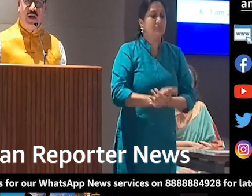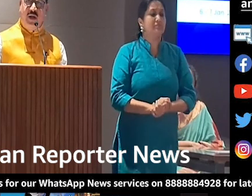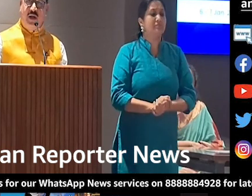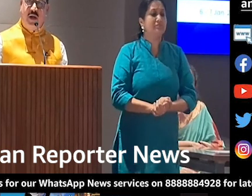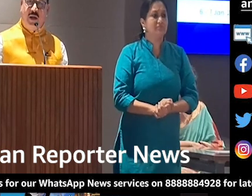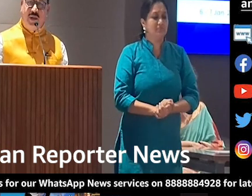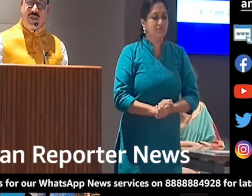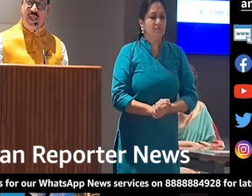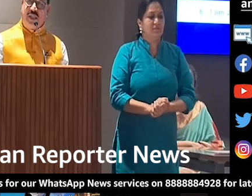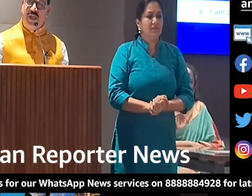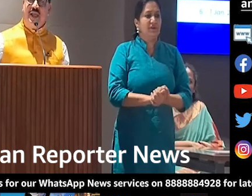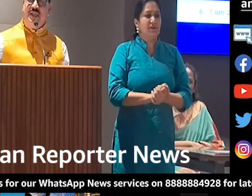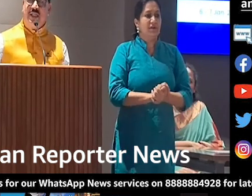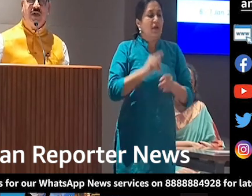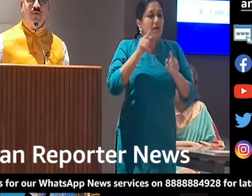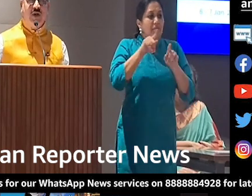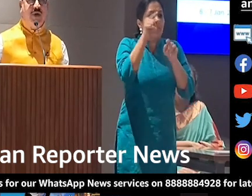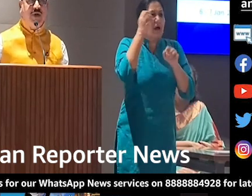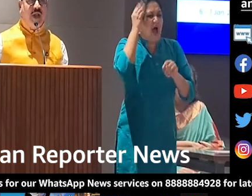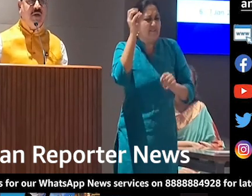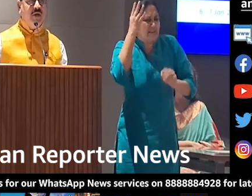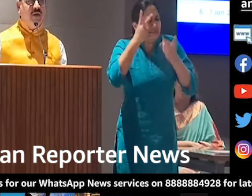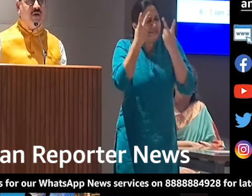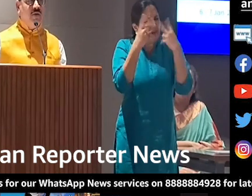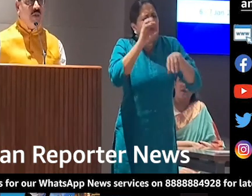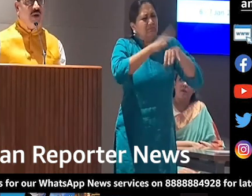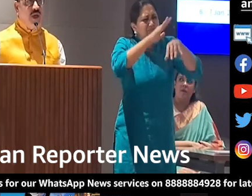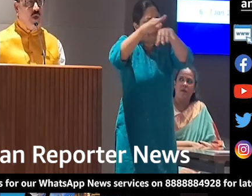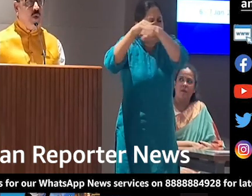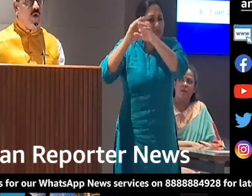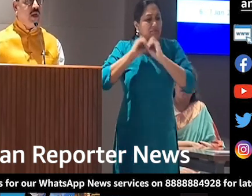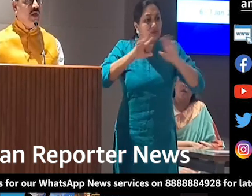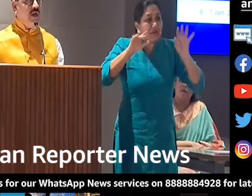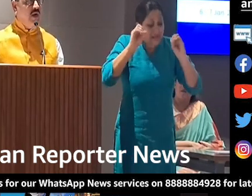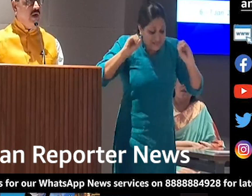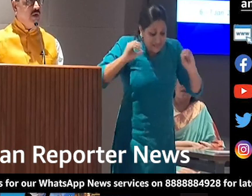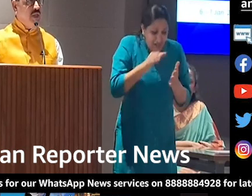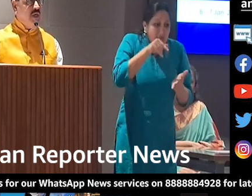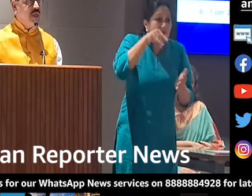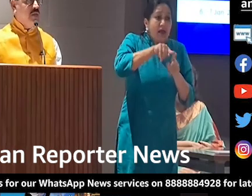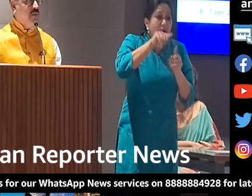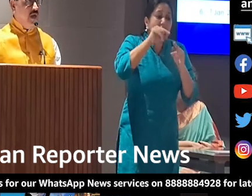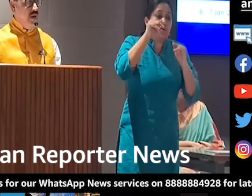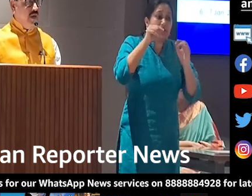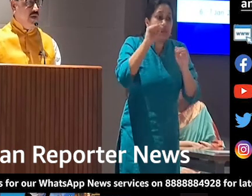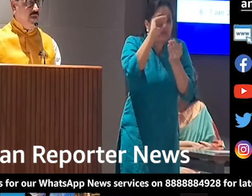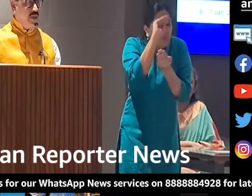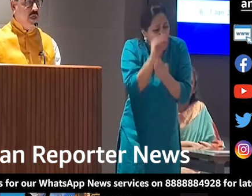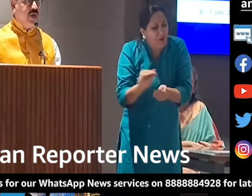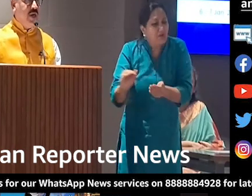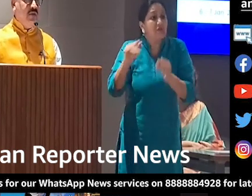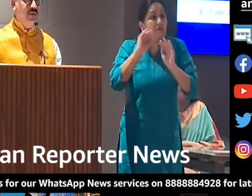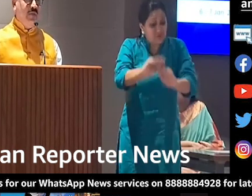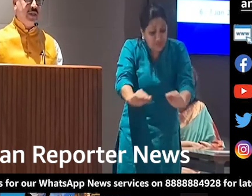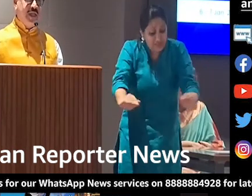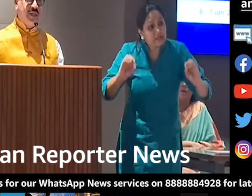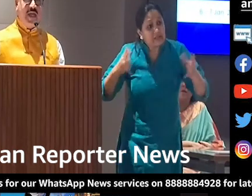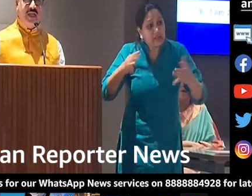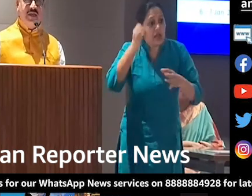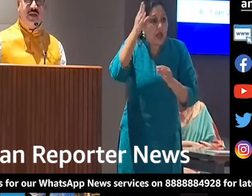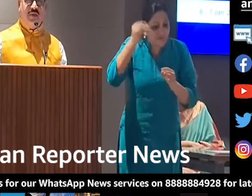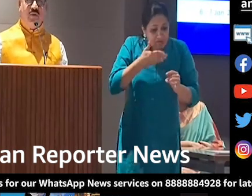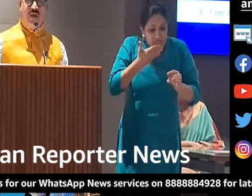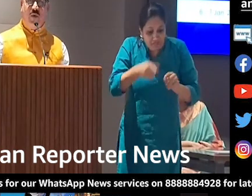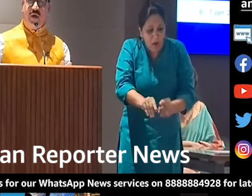will be, sensitization will be done from a lower generation. The children will be